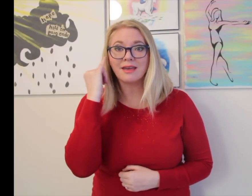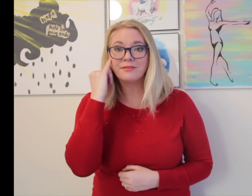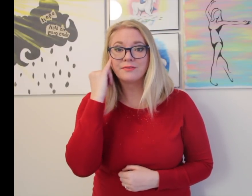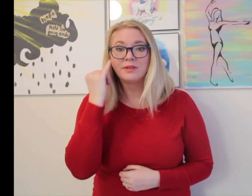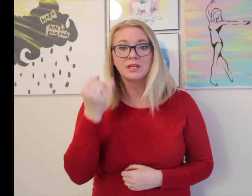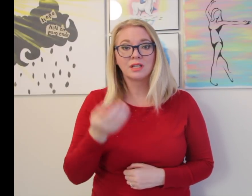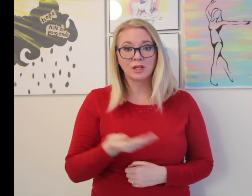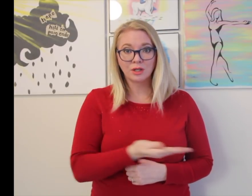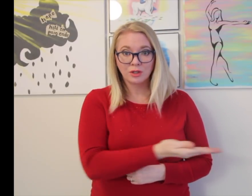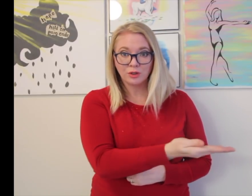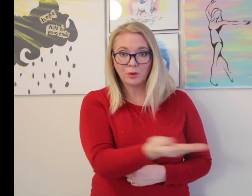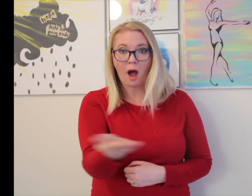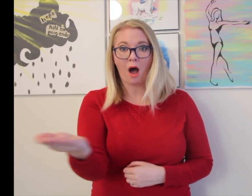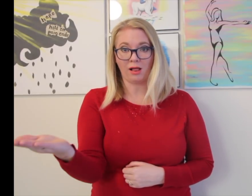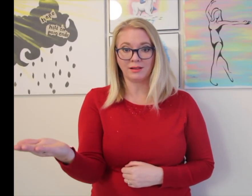If, you all.